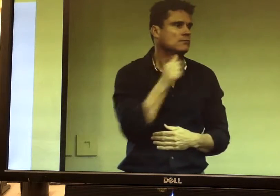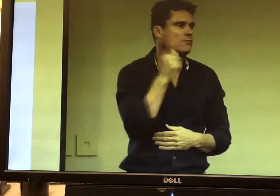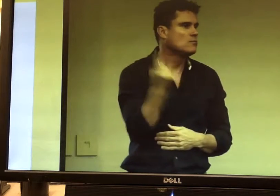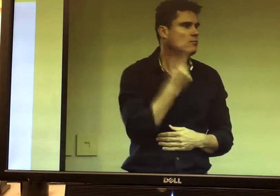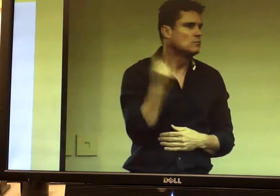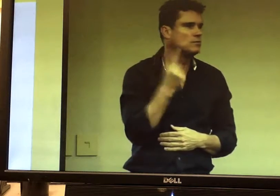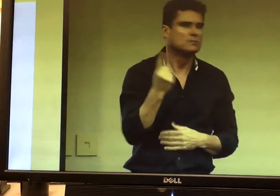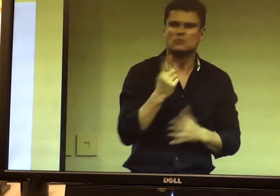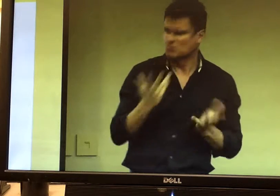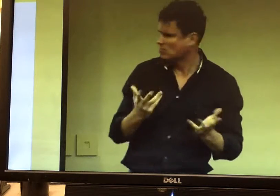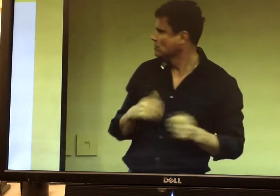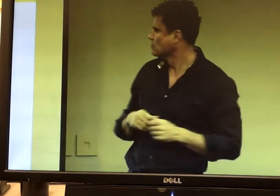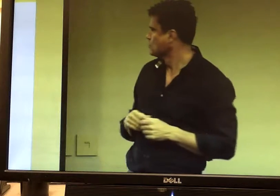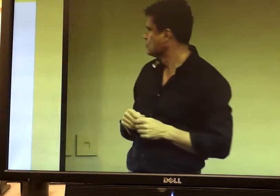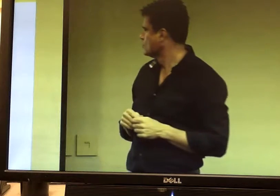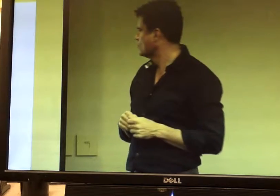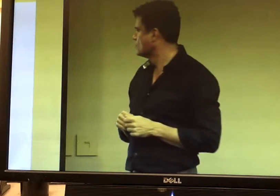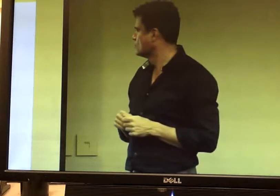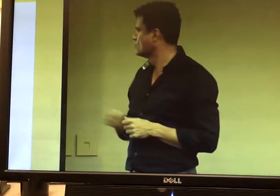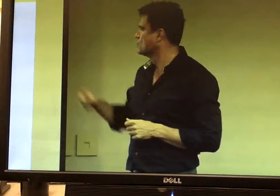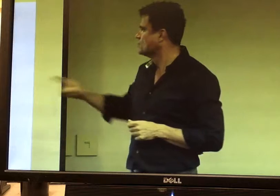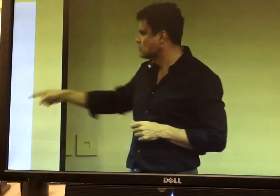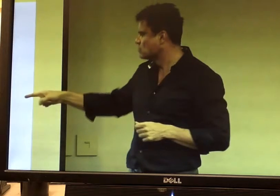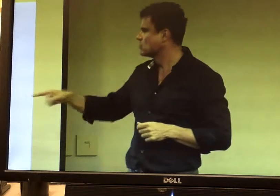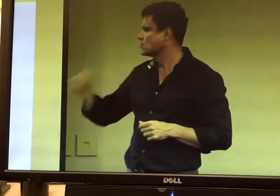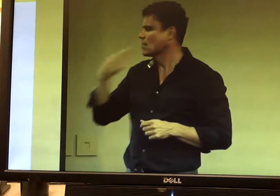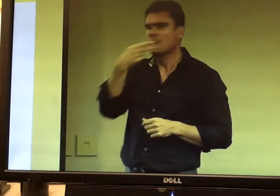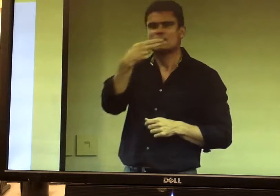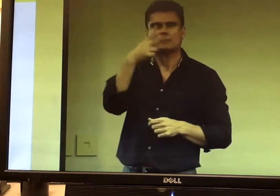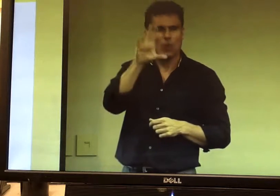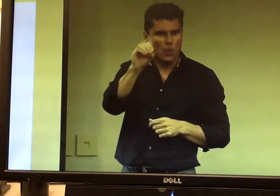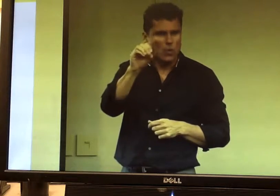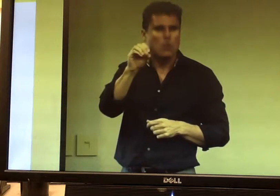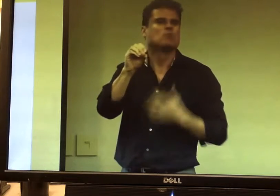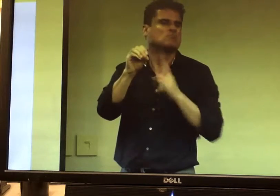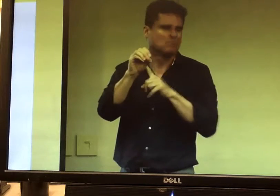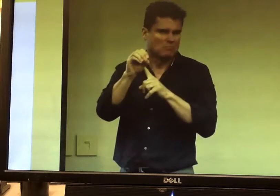There's not always message equivalency between the